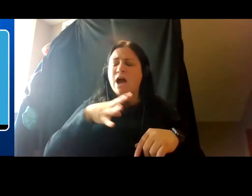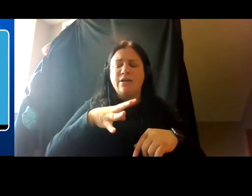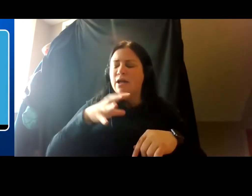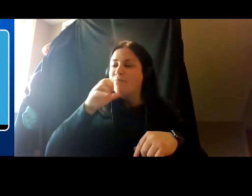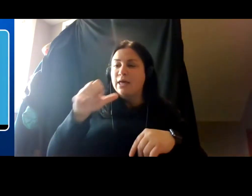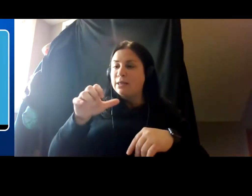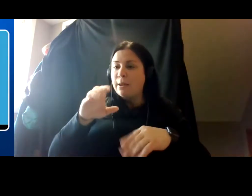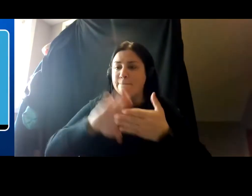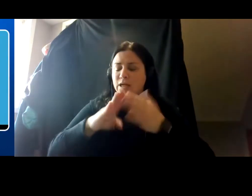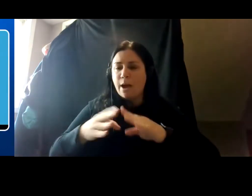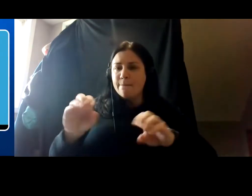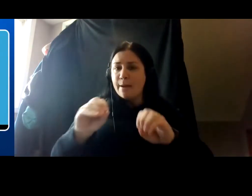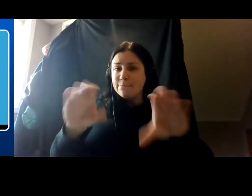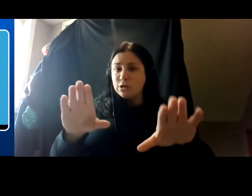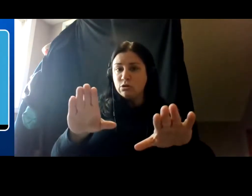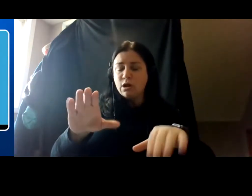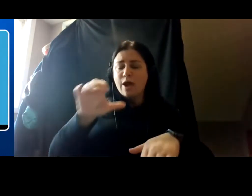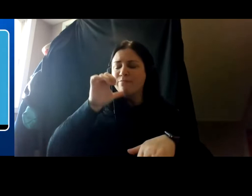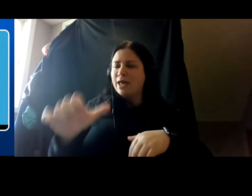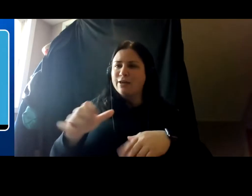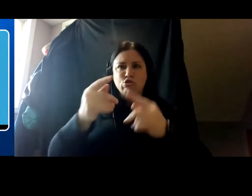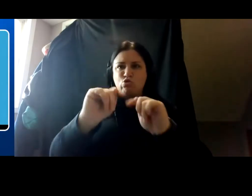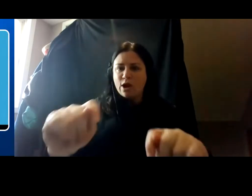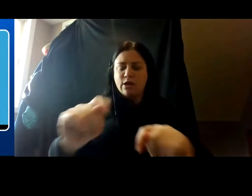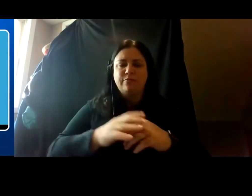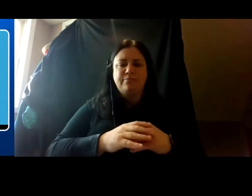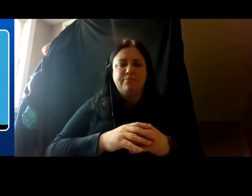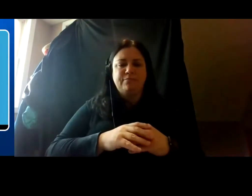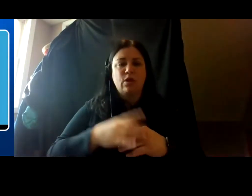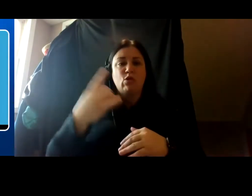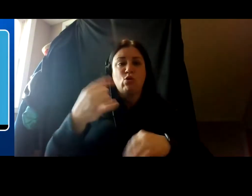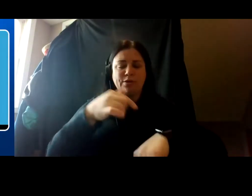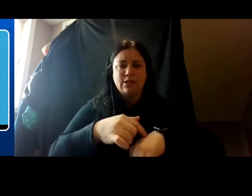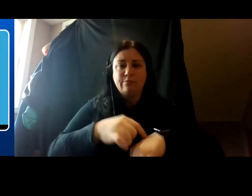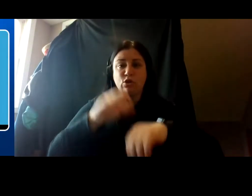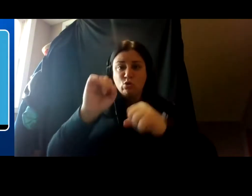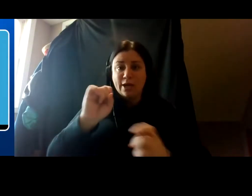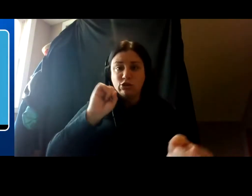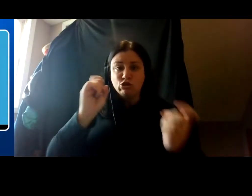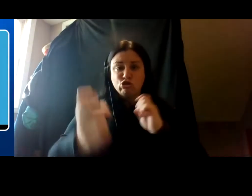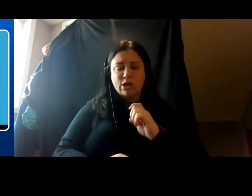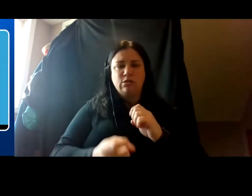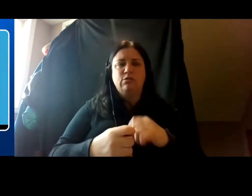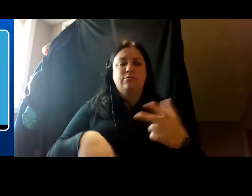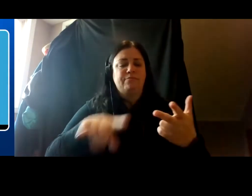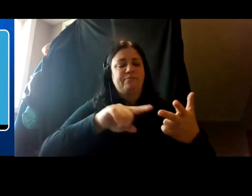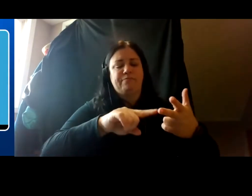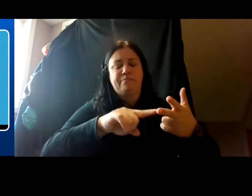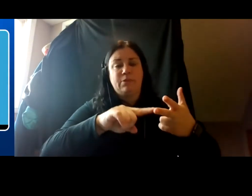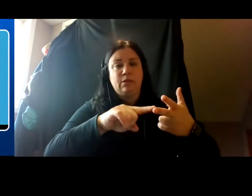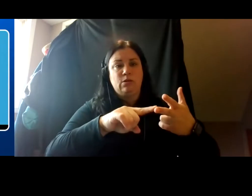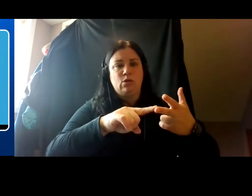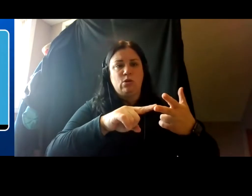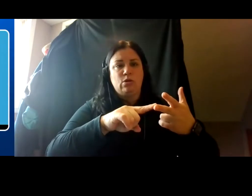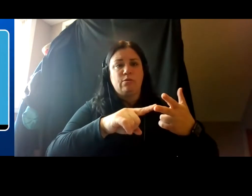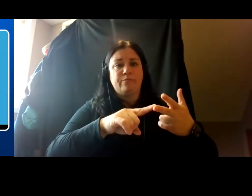my hand. I won't really go full force at something. So there's always times that you can change. And the last thing is that coffee bean. Now, what happens